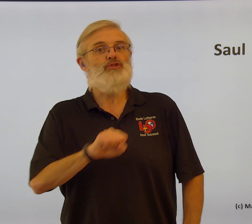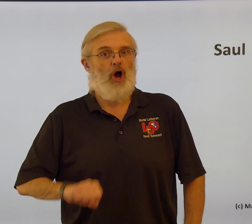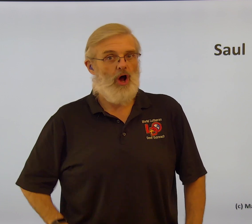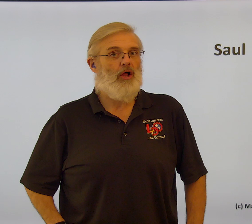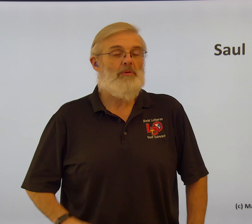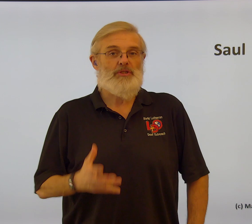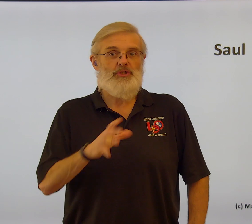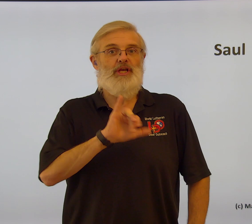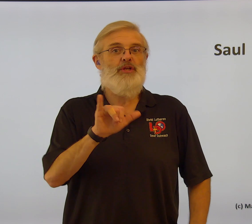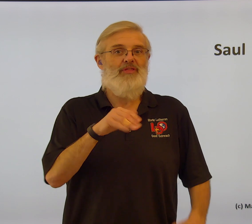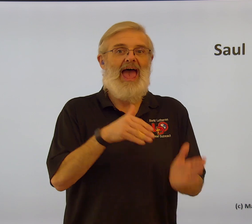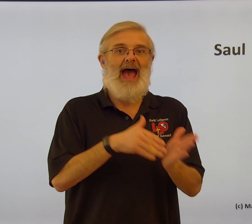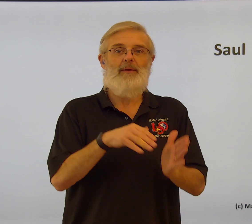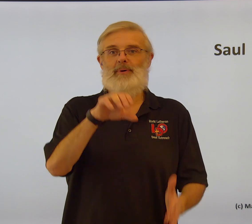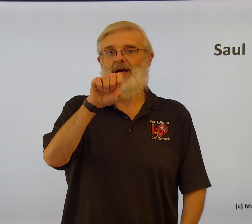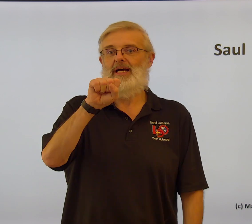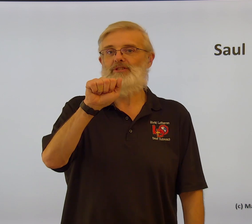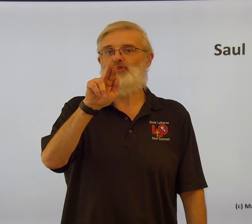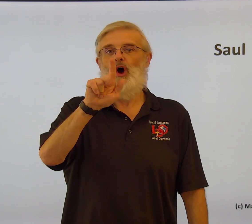Saul. So you could do that, but Saul,